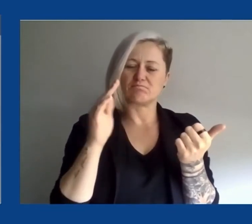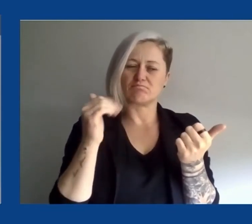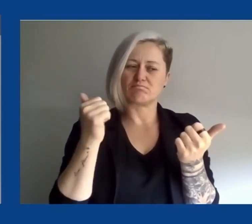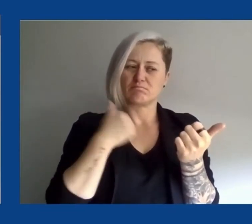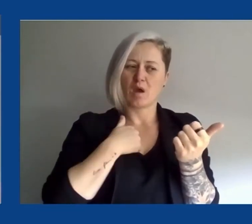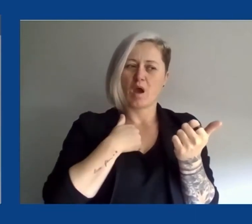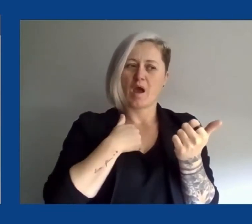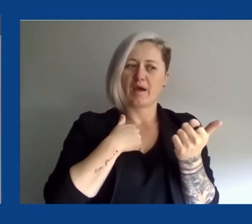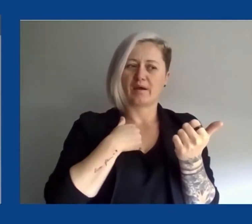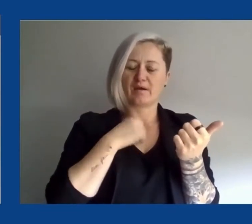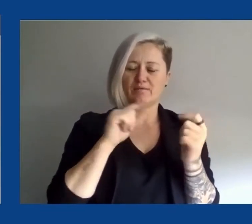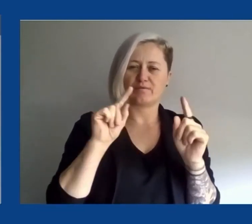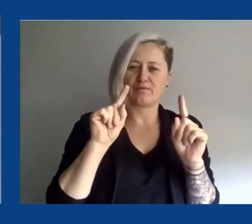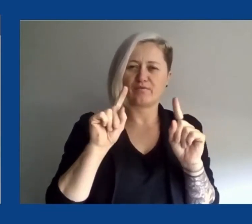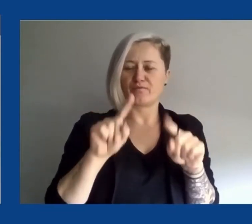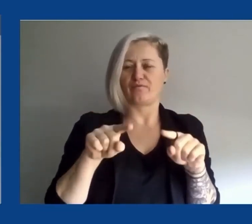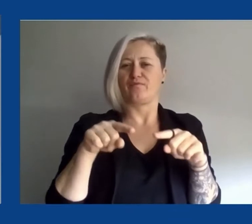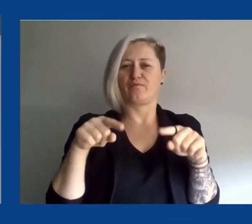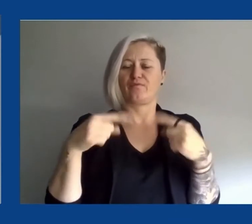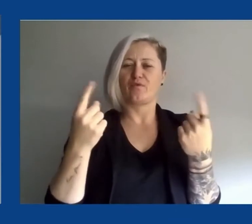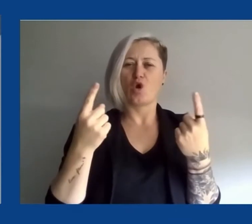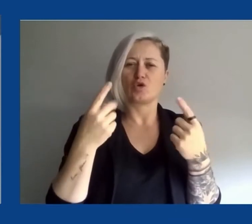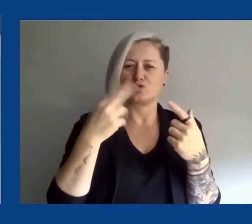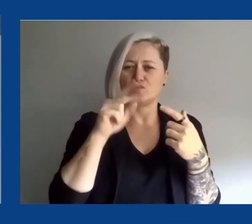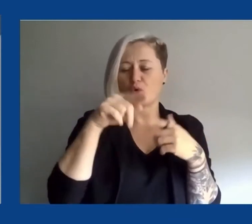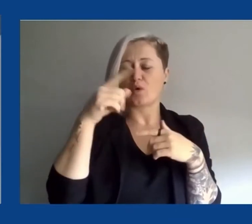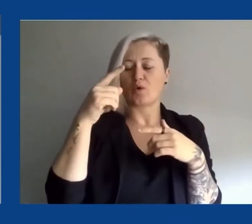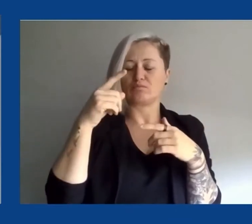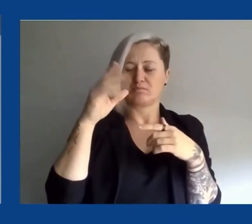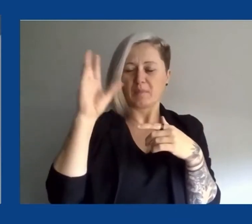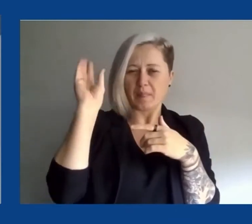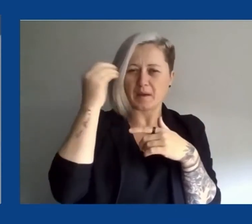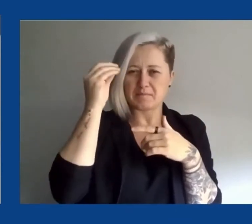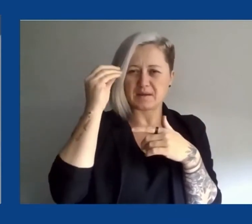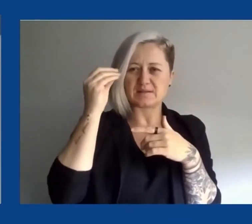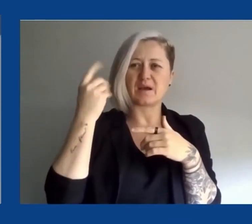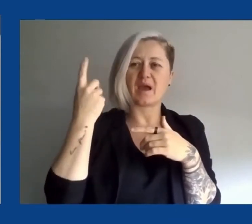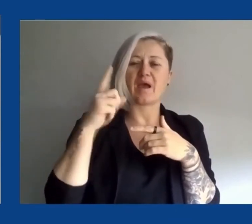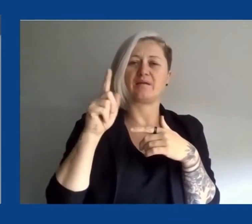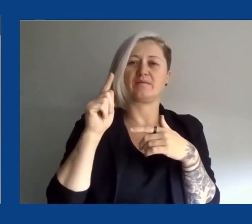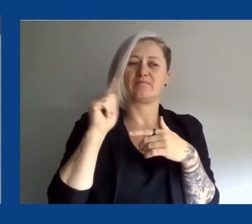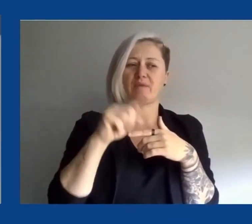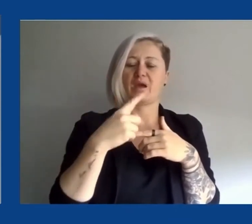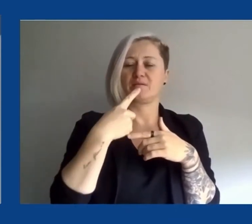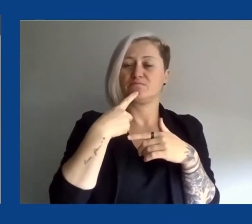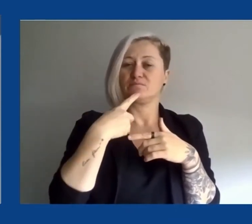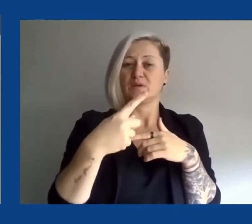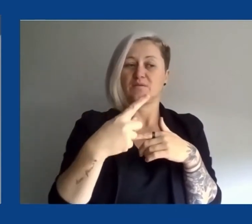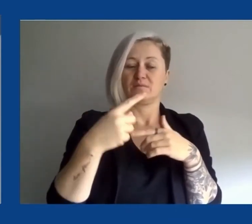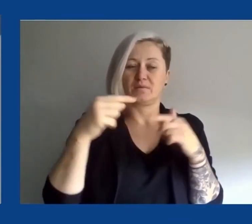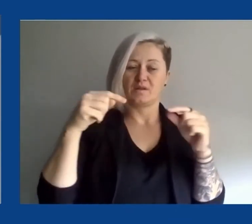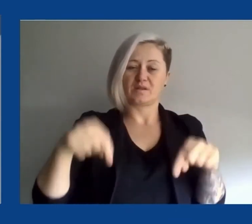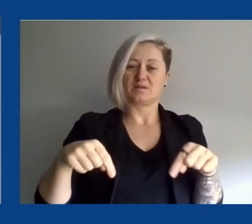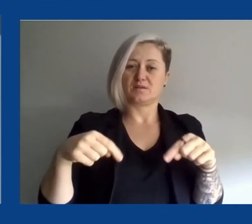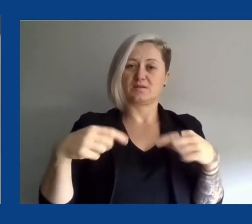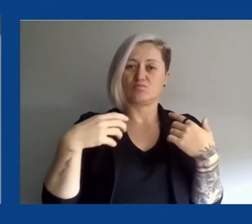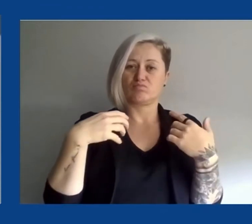first to the committee, and they stated that this was more than